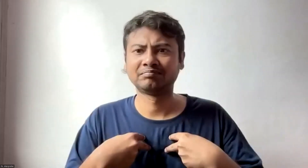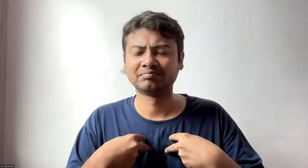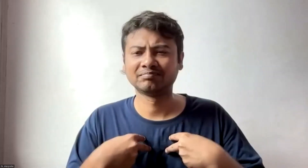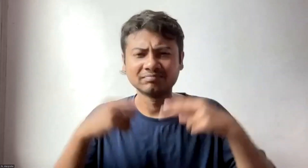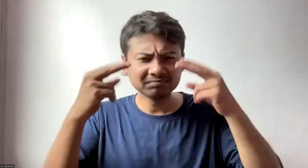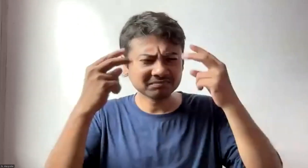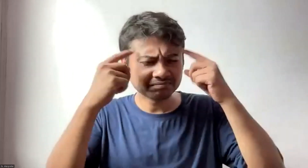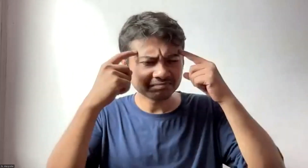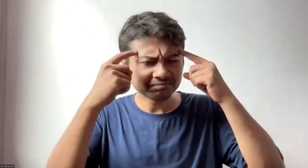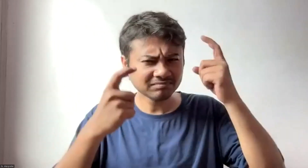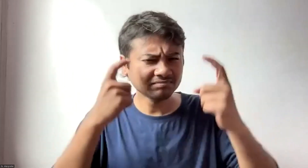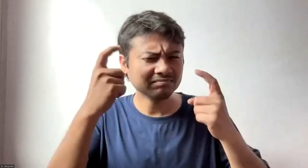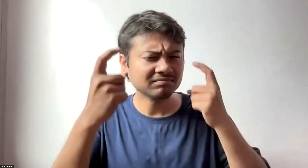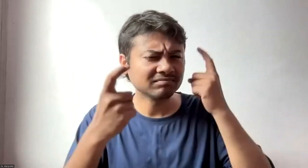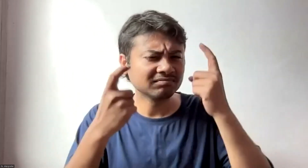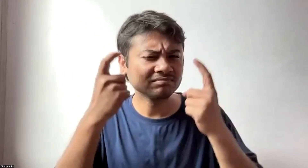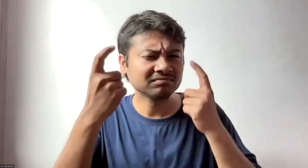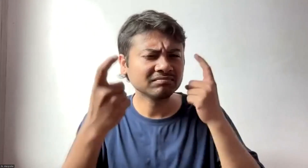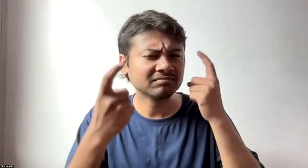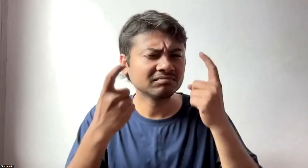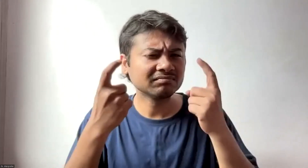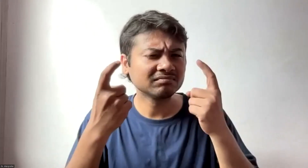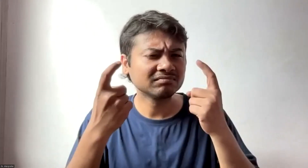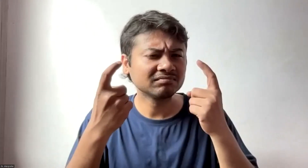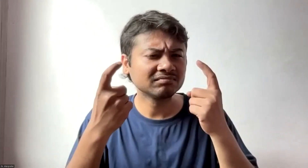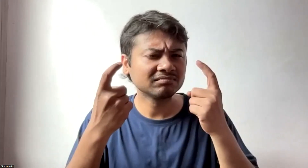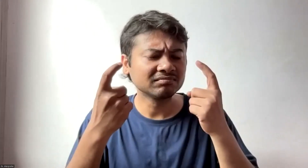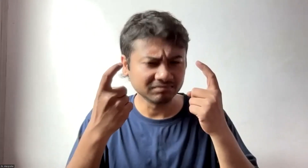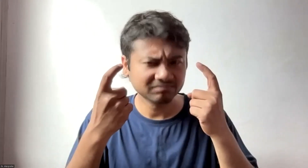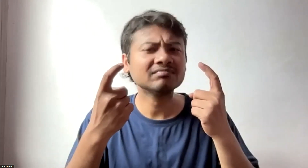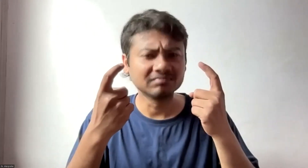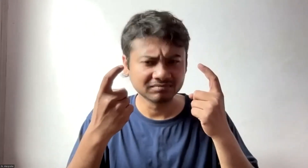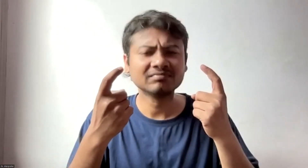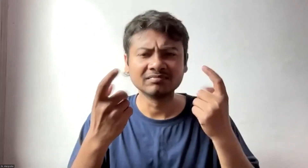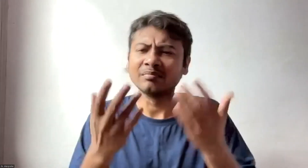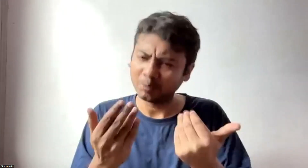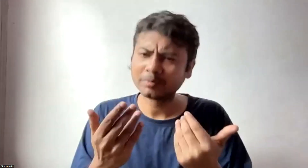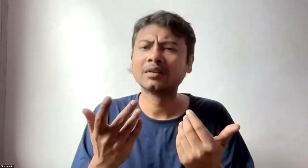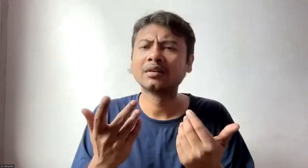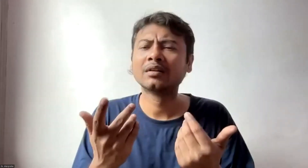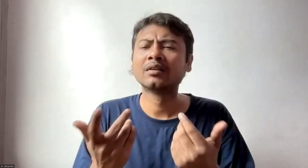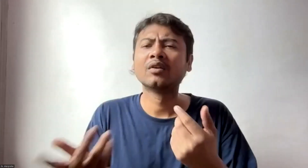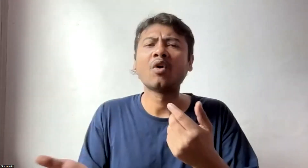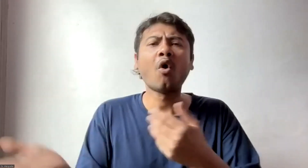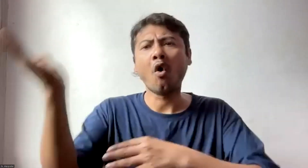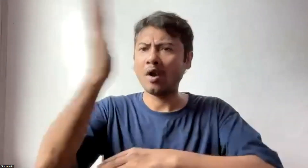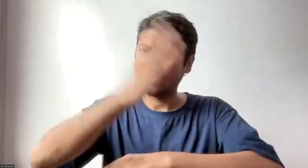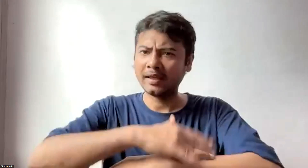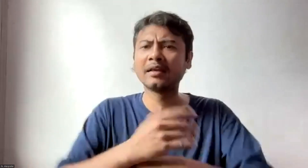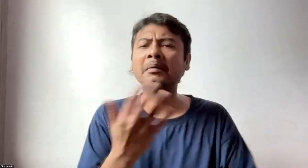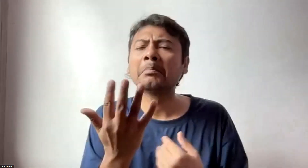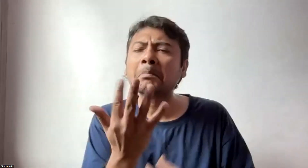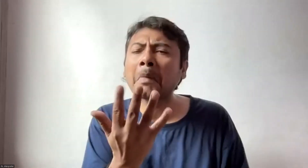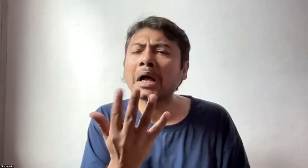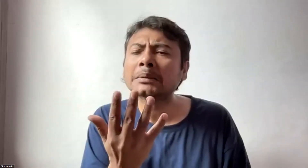You reserve 5 to 10 minutes, half an hour in your day, and think what has gone. Or when you go to sleep, before falling